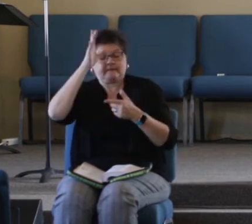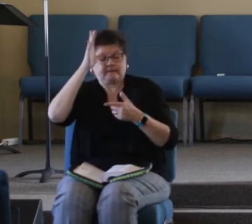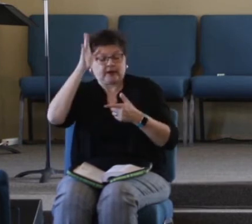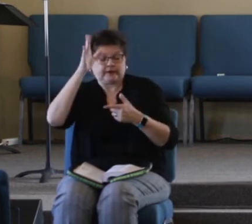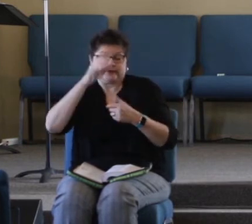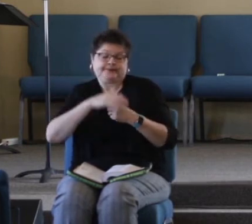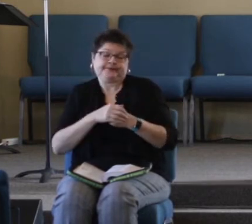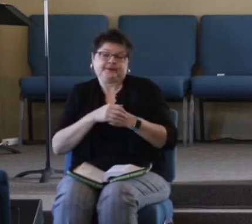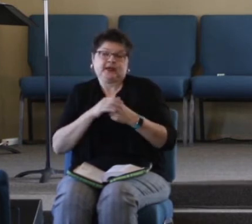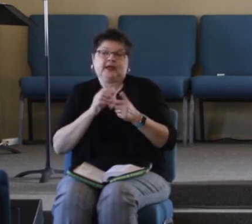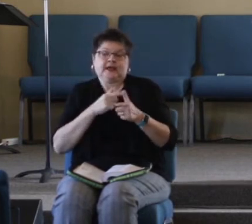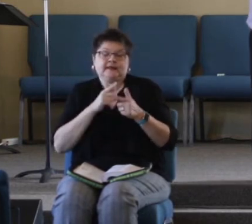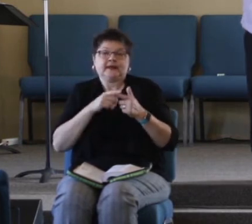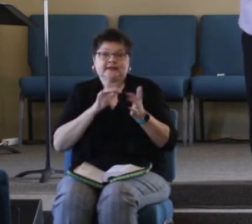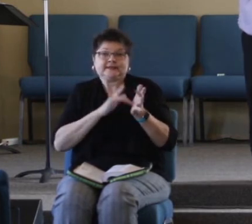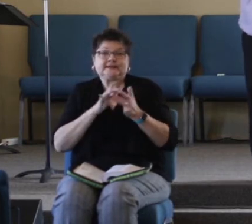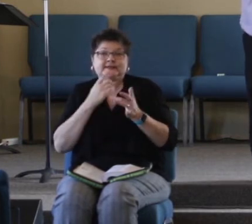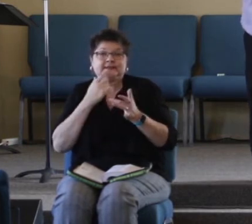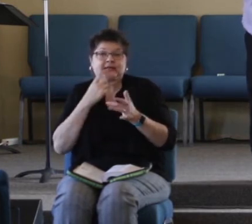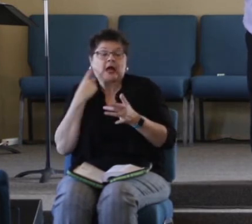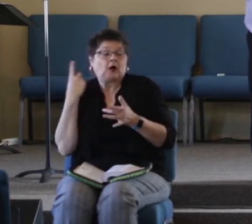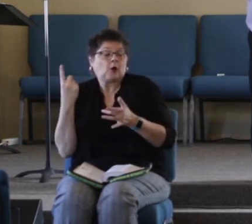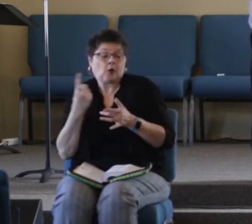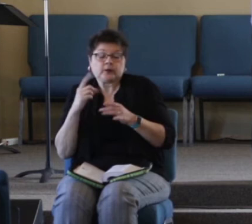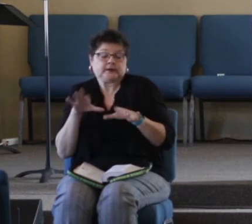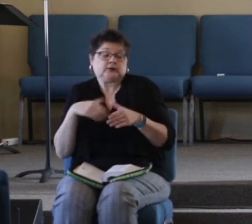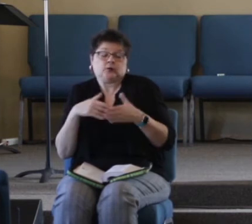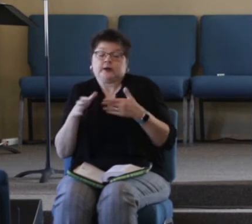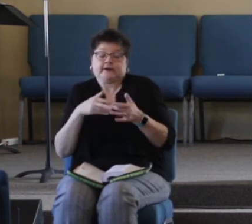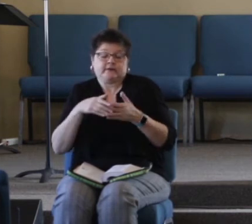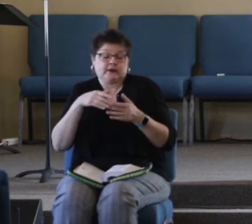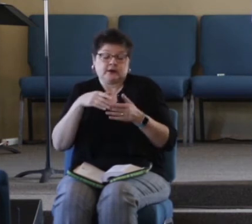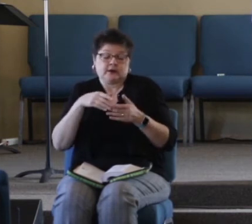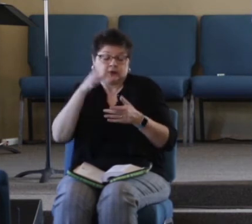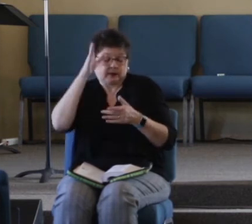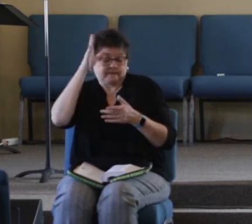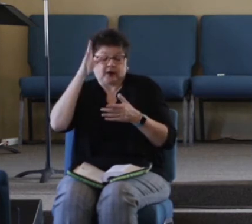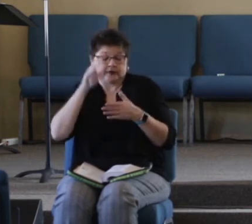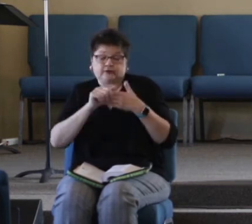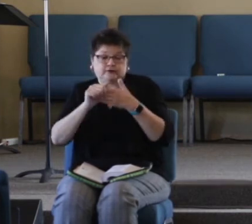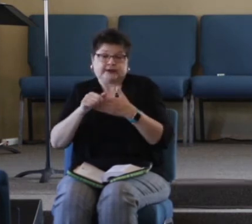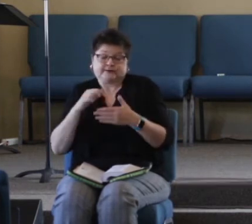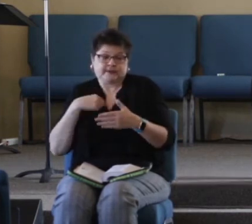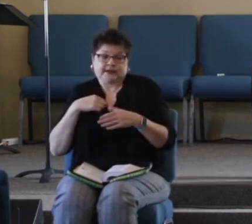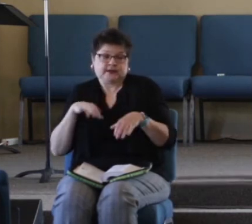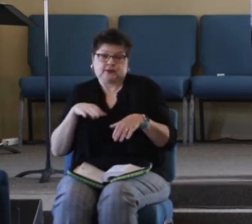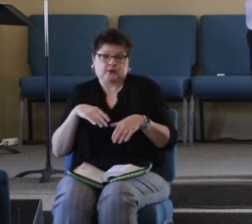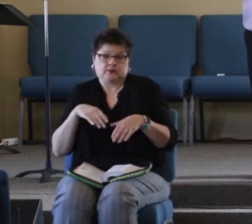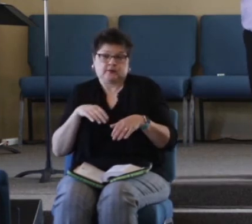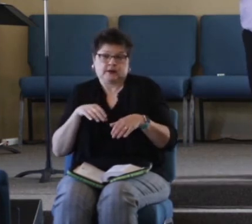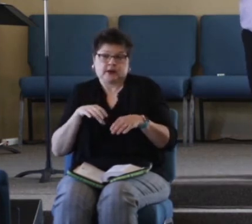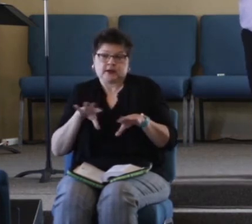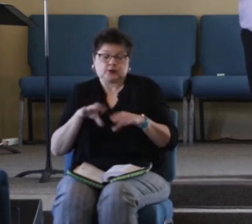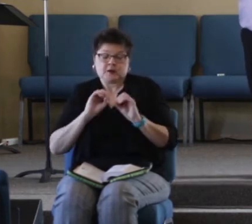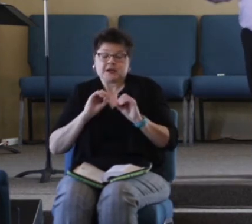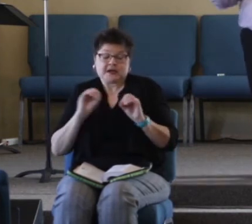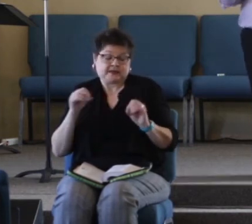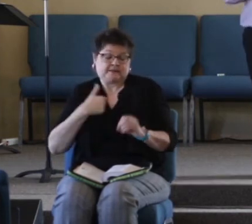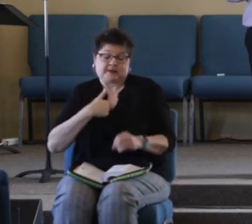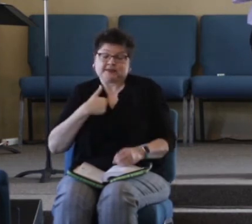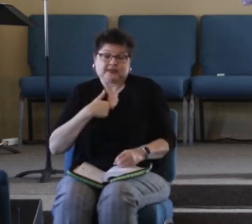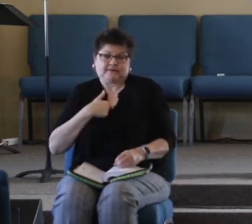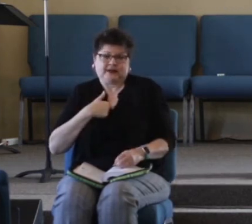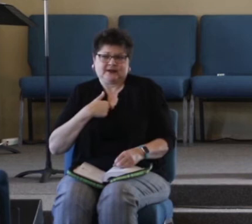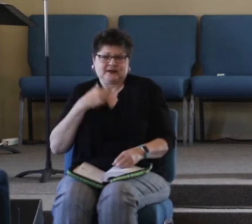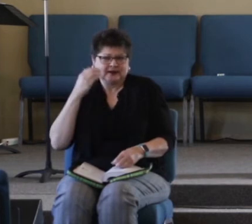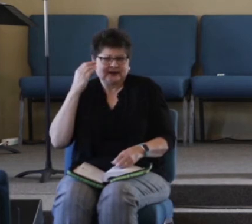And Jesus says, I will only do what the Father directs and leads me to do. I do nothing of my own accord. Do you know how